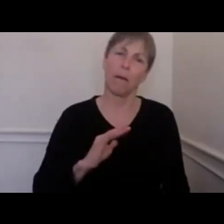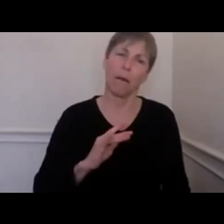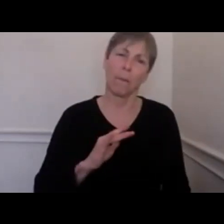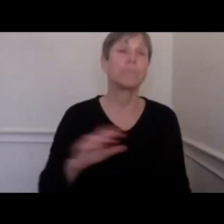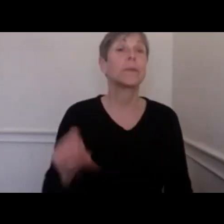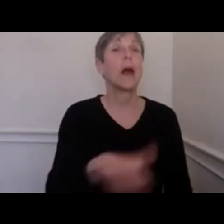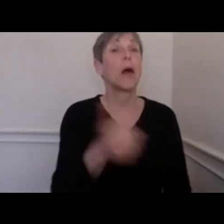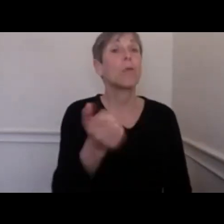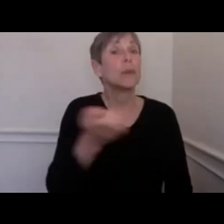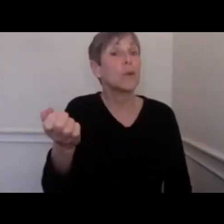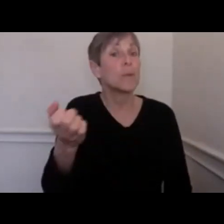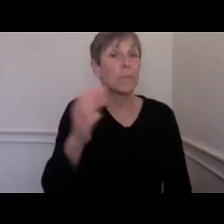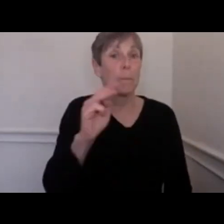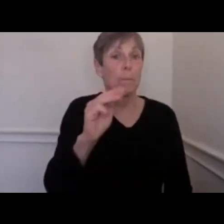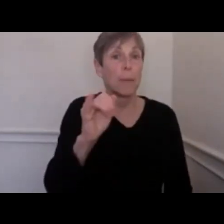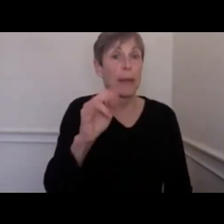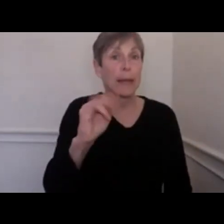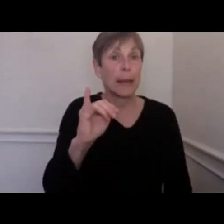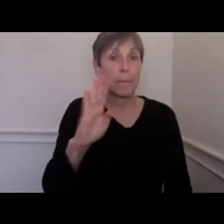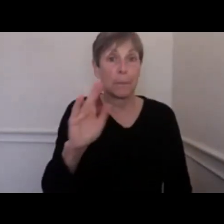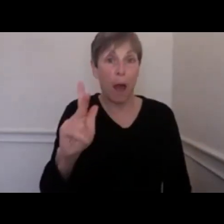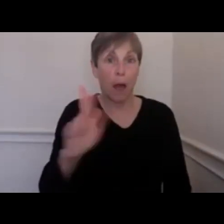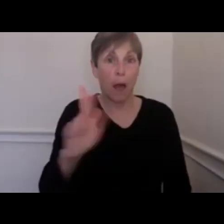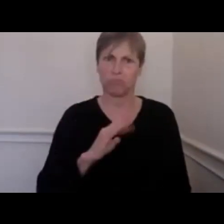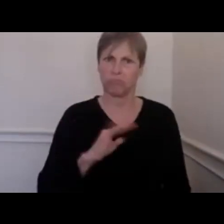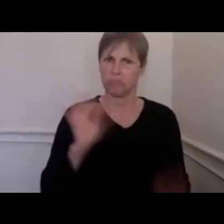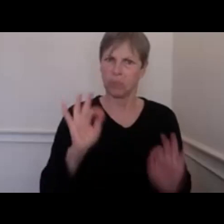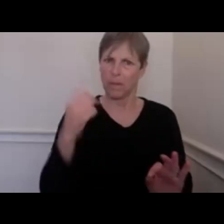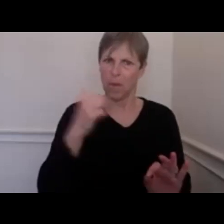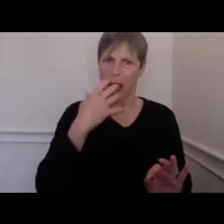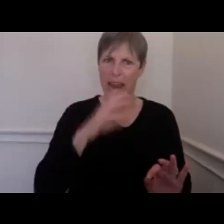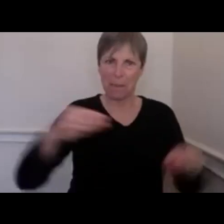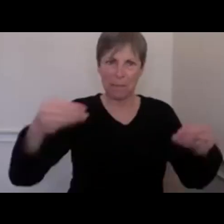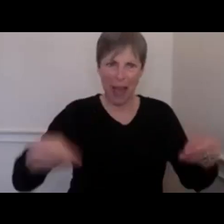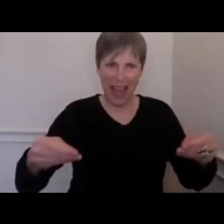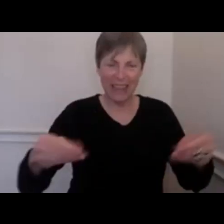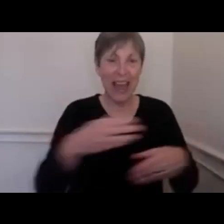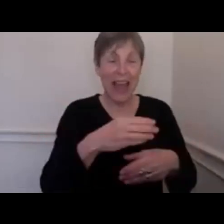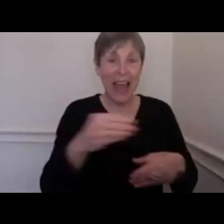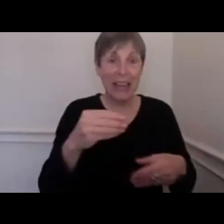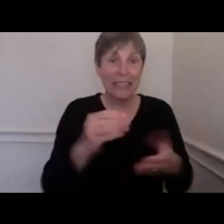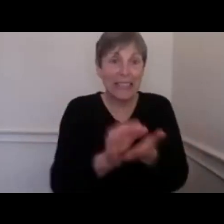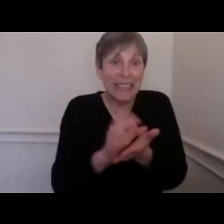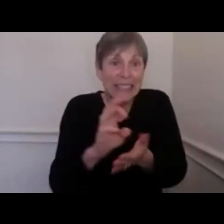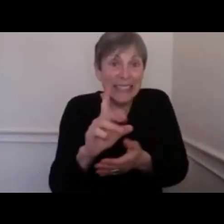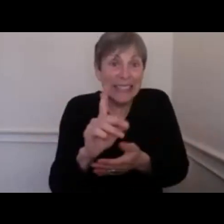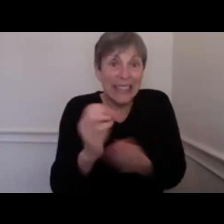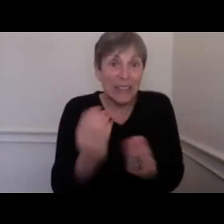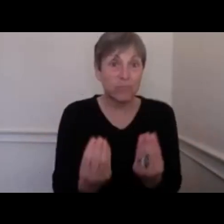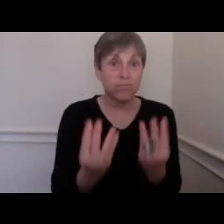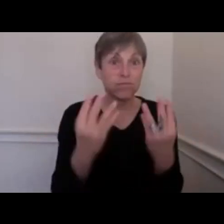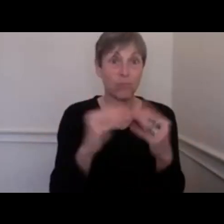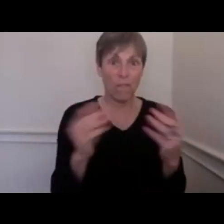and optimize your heat mat. They also just ensure that your seeds are germinating that much faster. And these lovely little